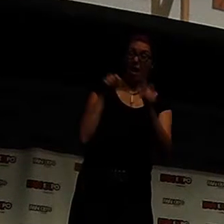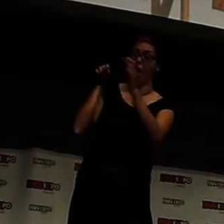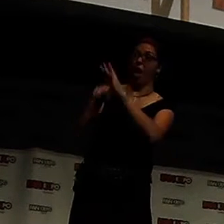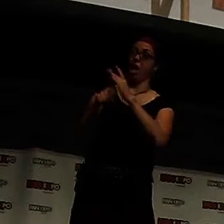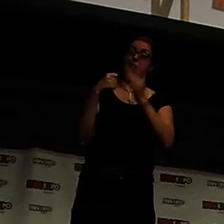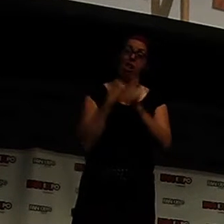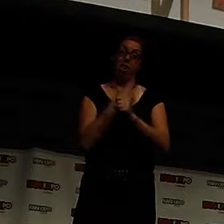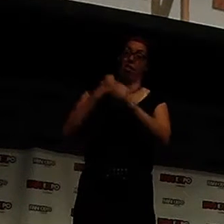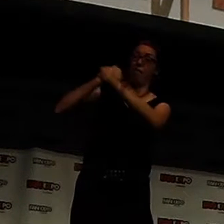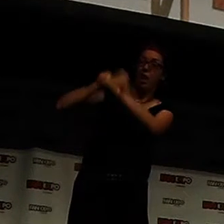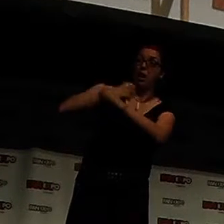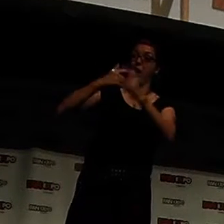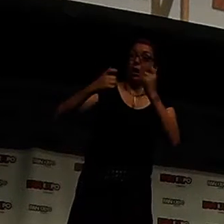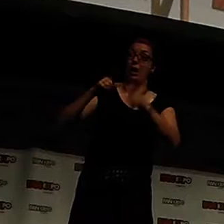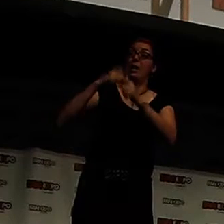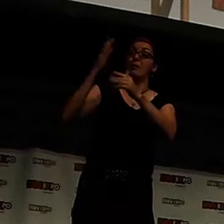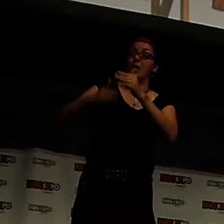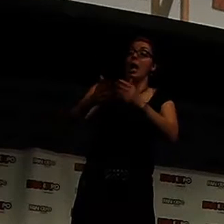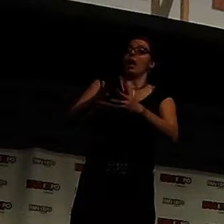stuff.